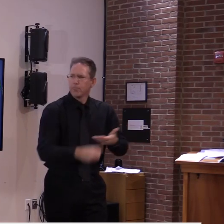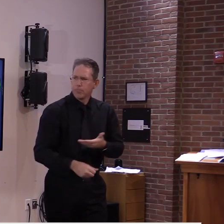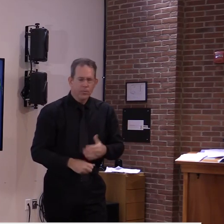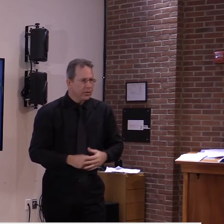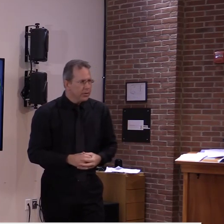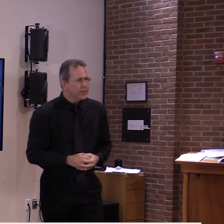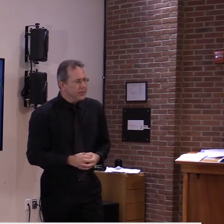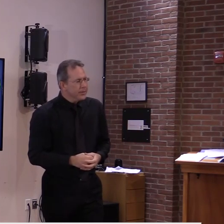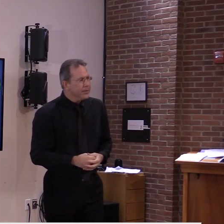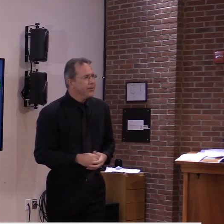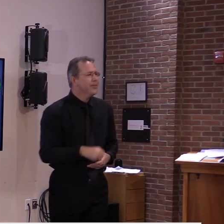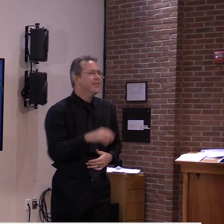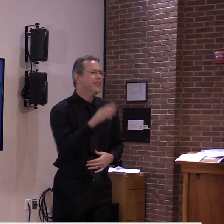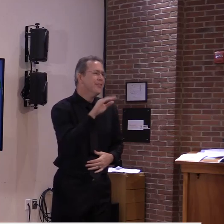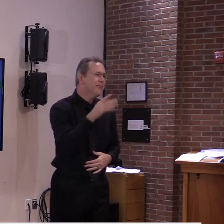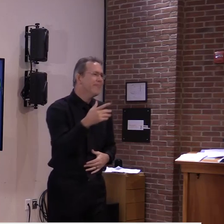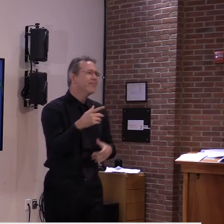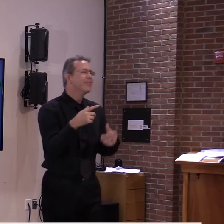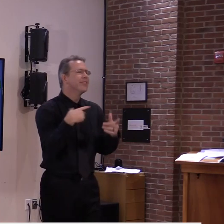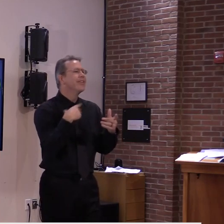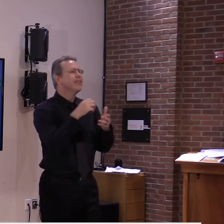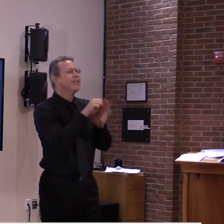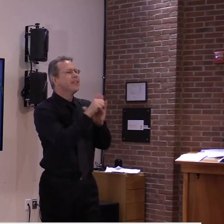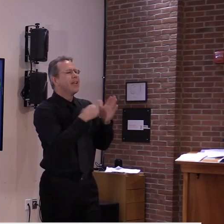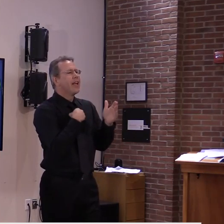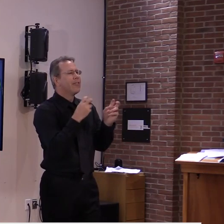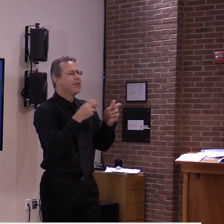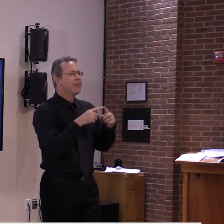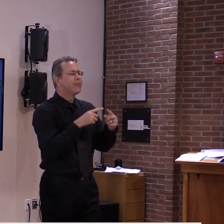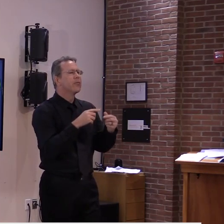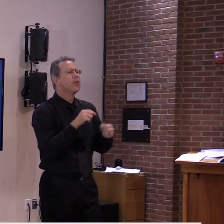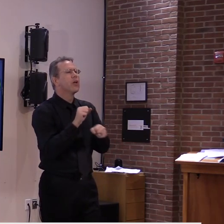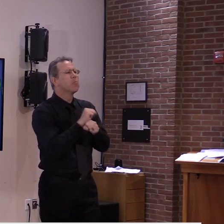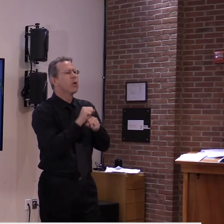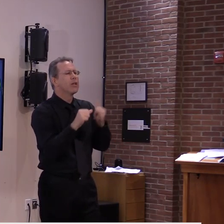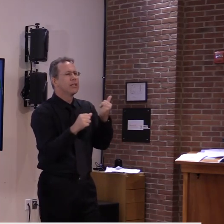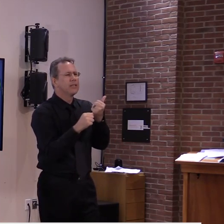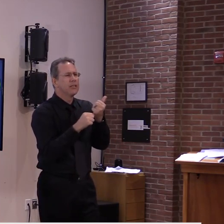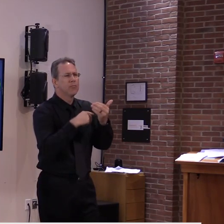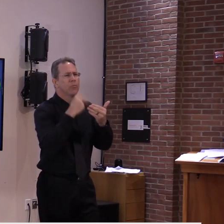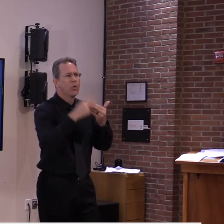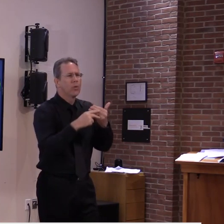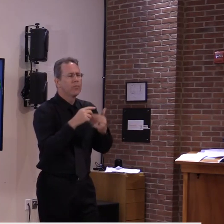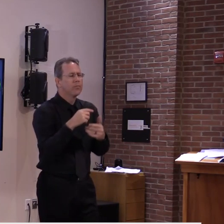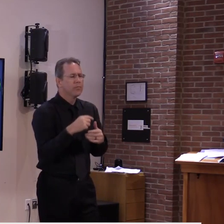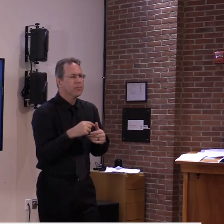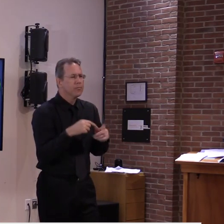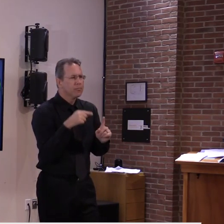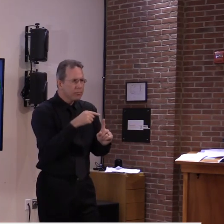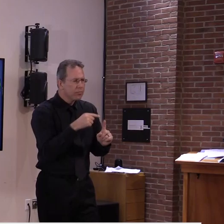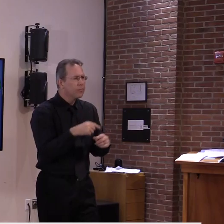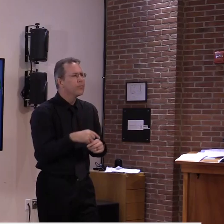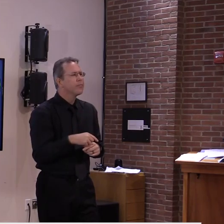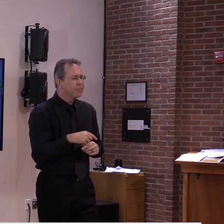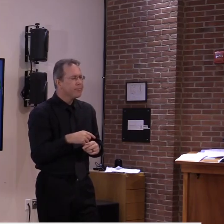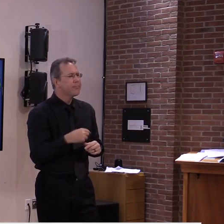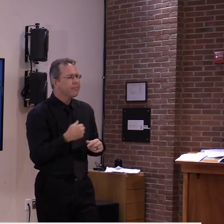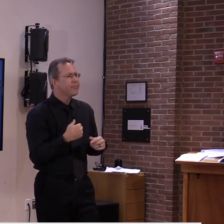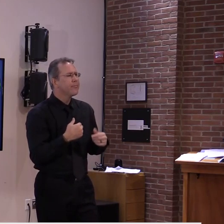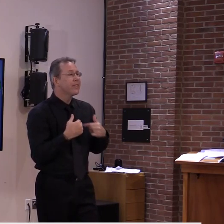there are various programs within the state. I'll refer it to DHR, Eric, to get back to you on what those